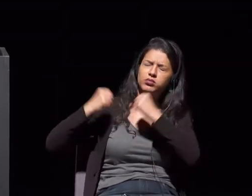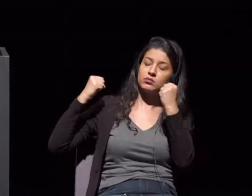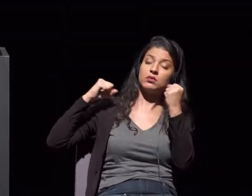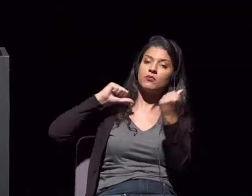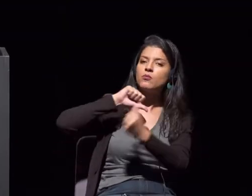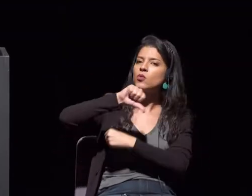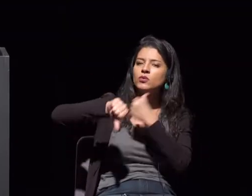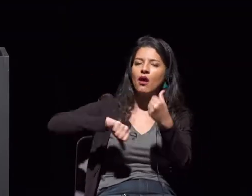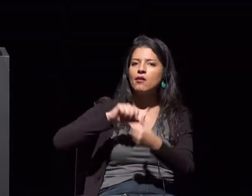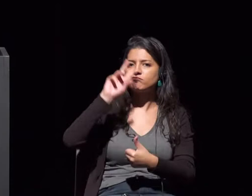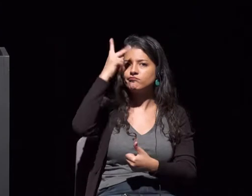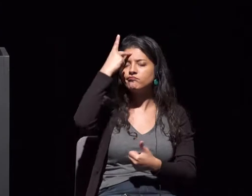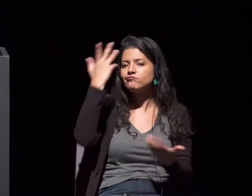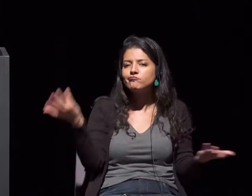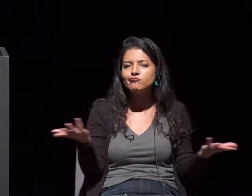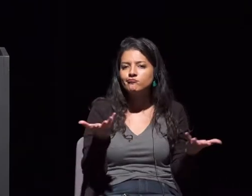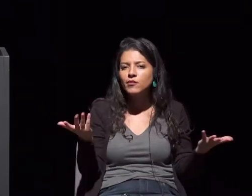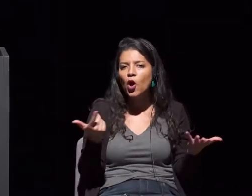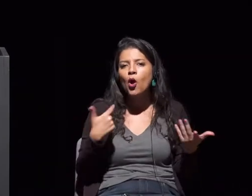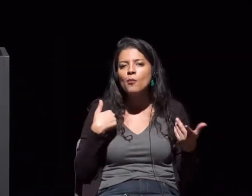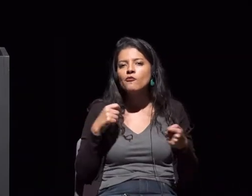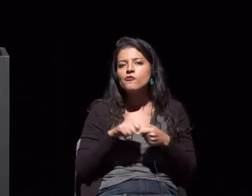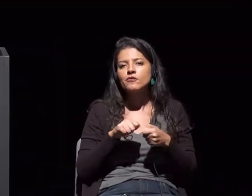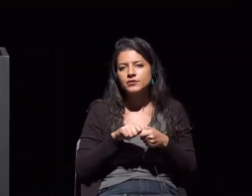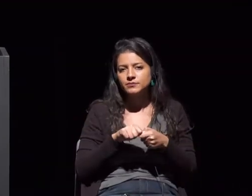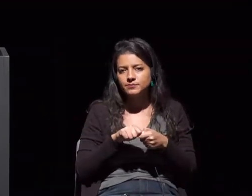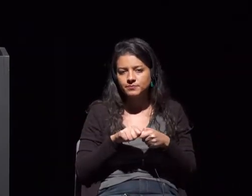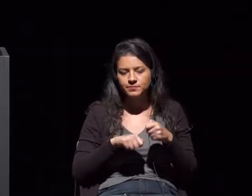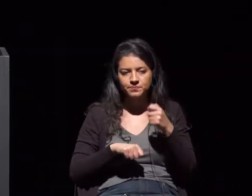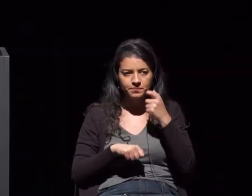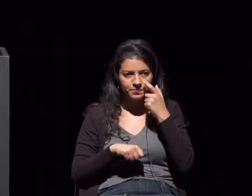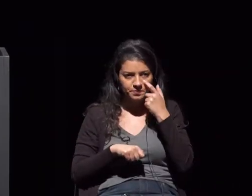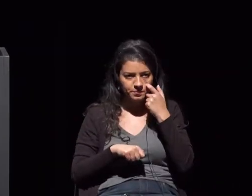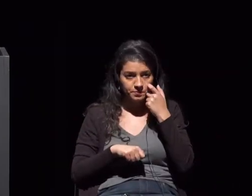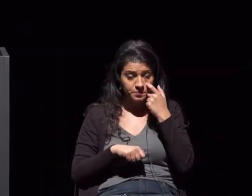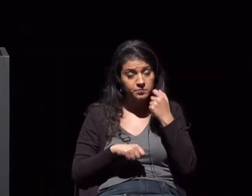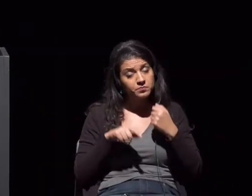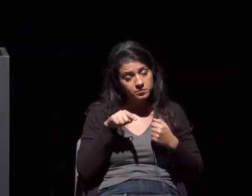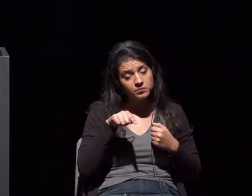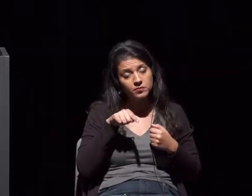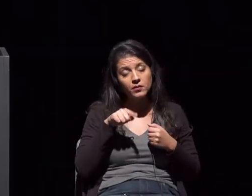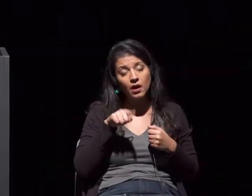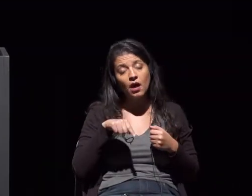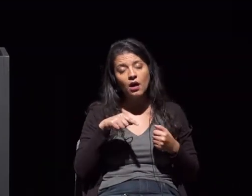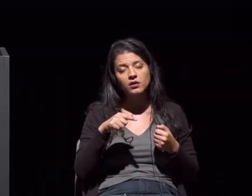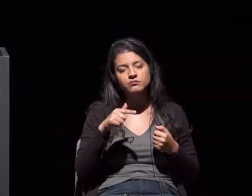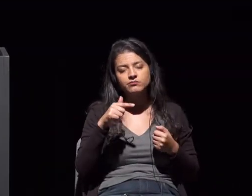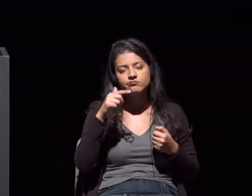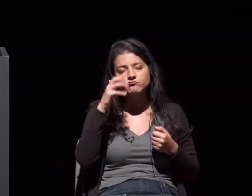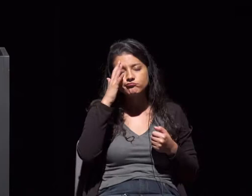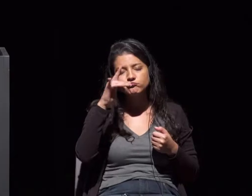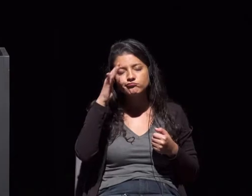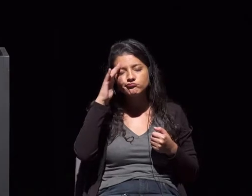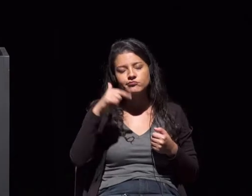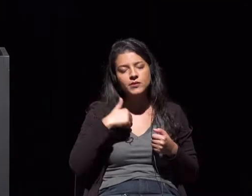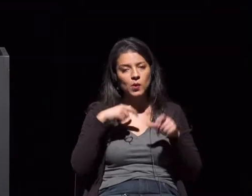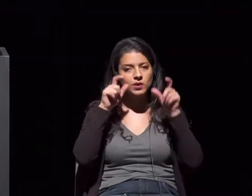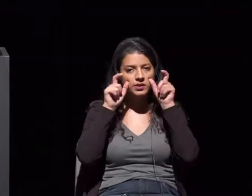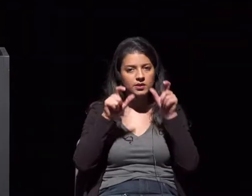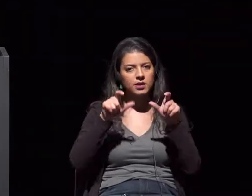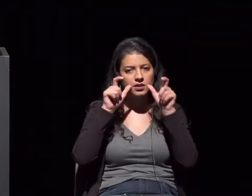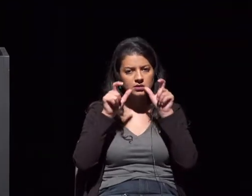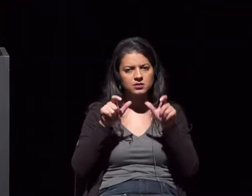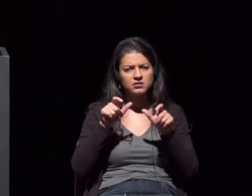ideas and notions that I'm interested in terms of thinking about, you know, what these histories mean and how we begin to shift and change